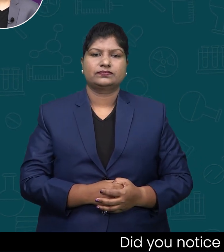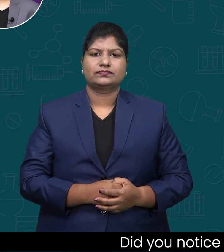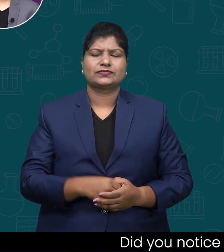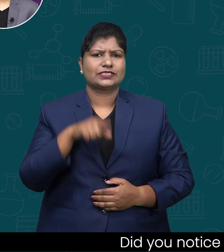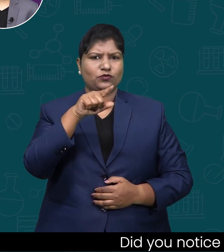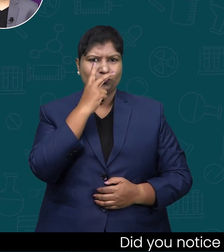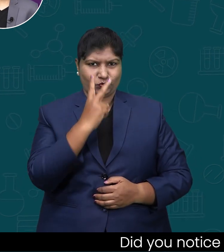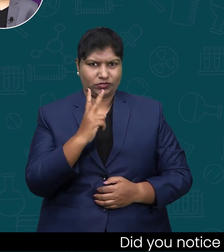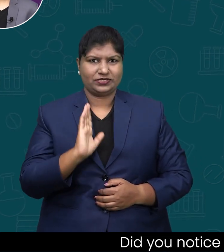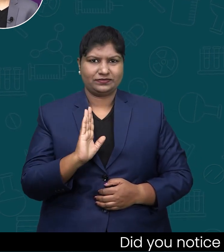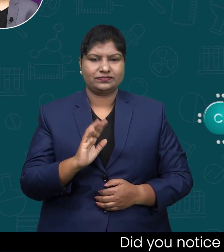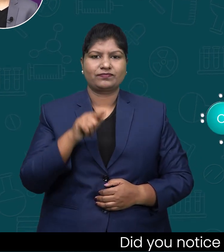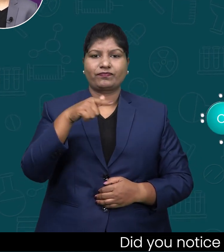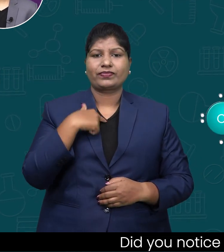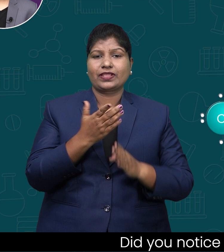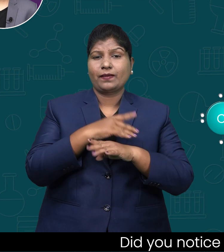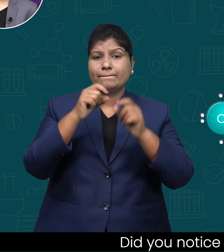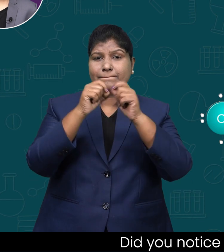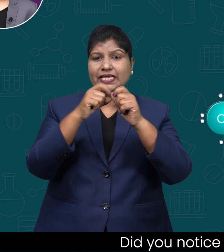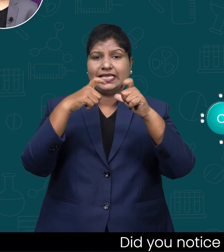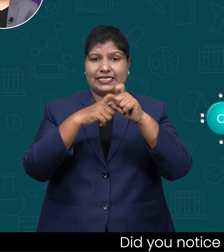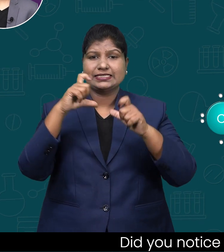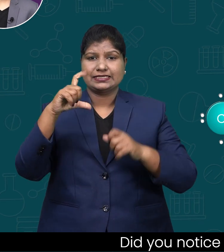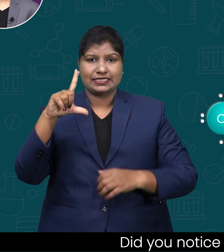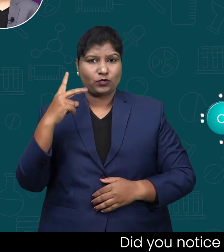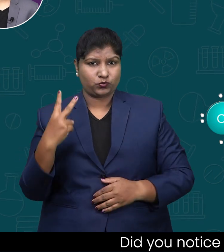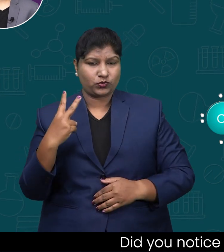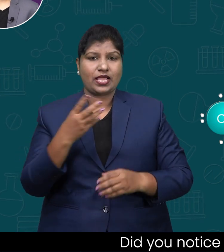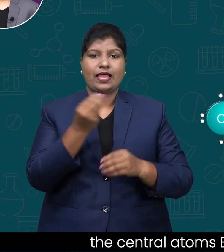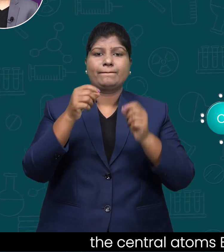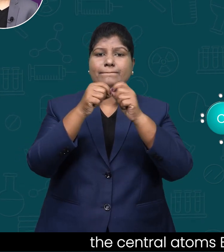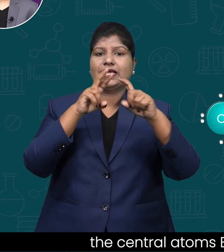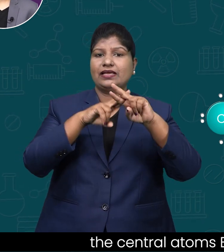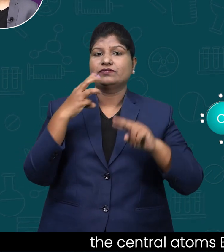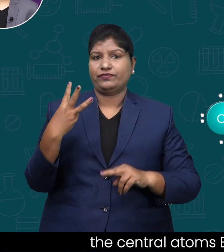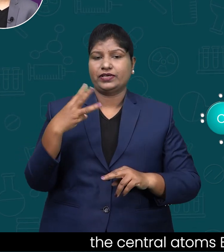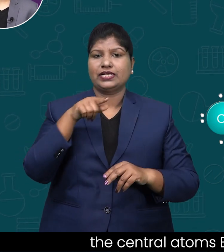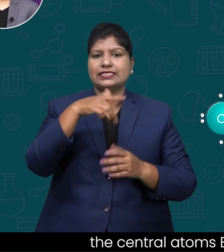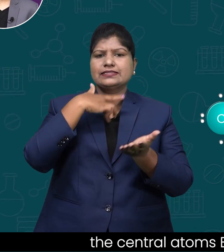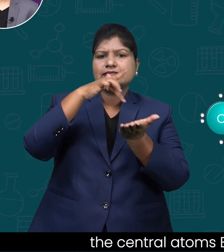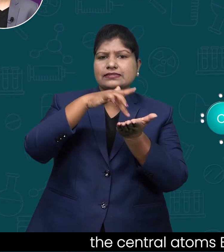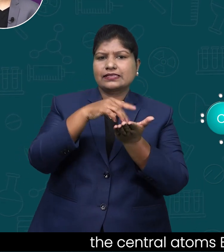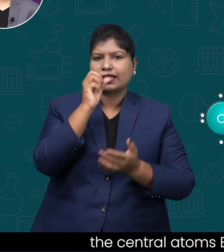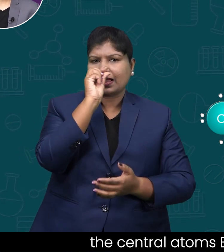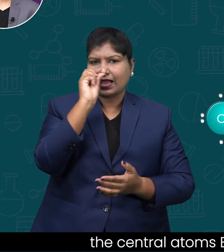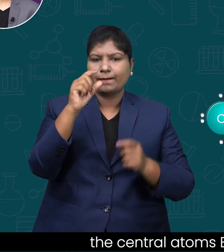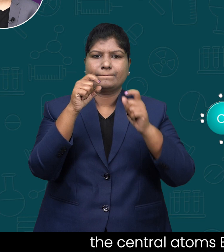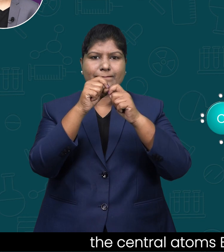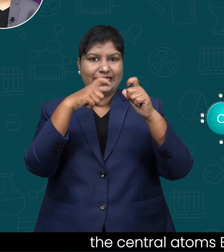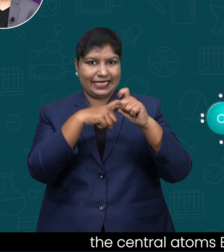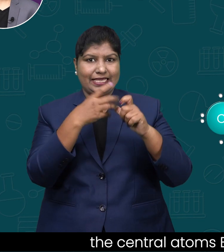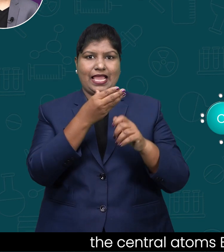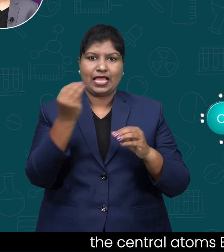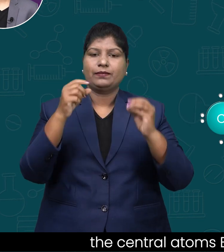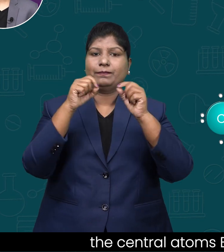Did you notice that in BeCl2 and BF3, the central atoms Be and